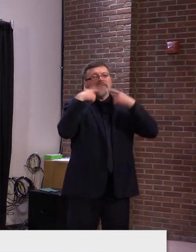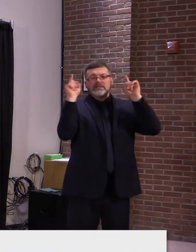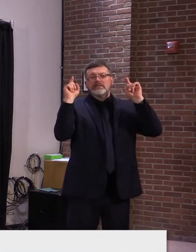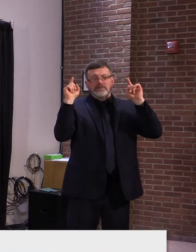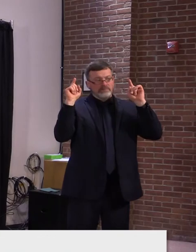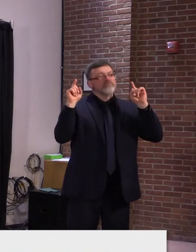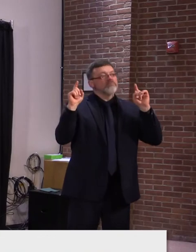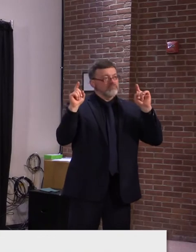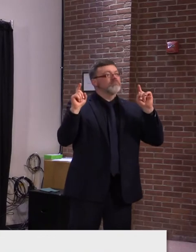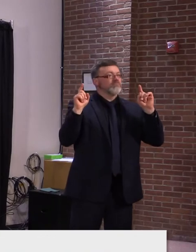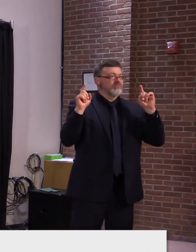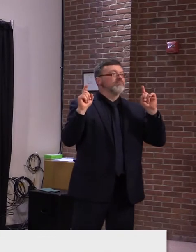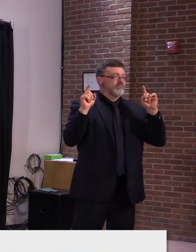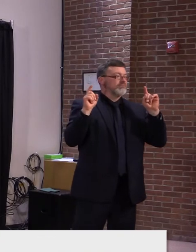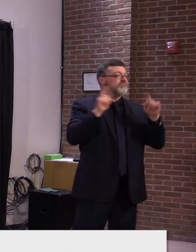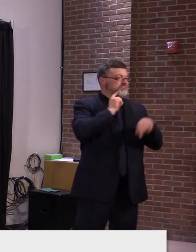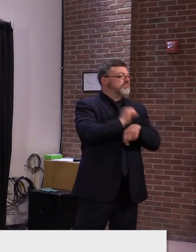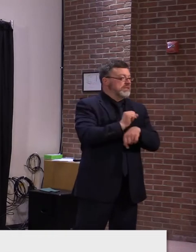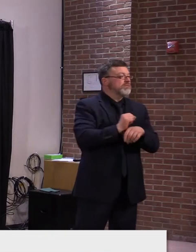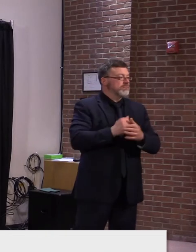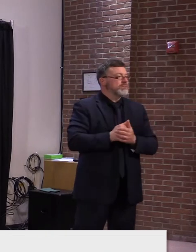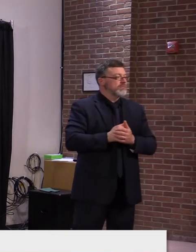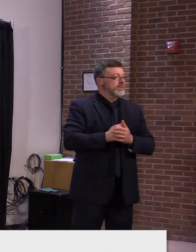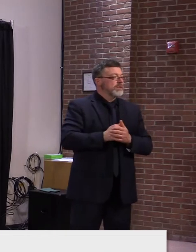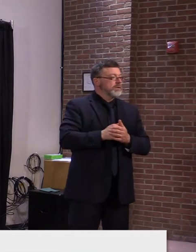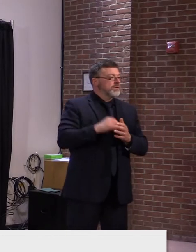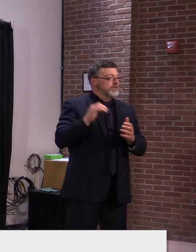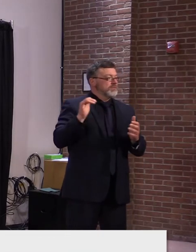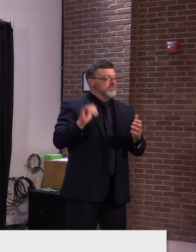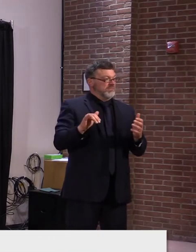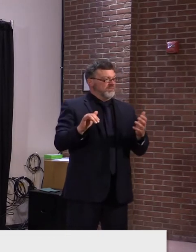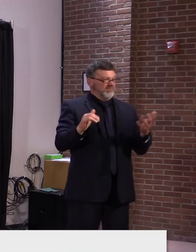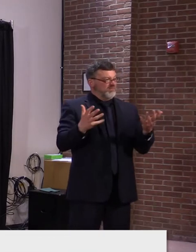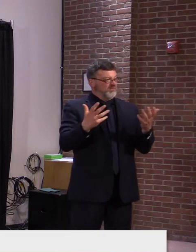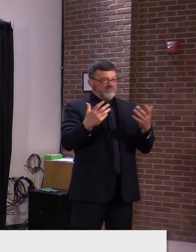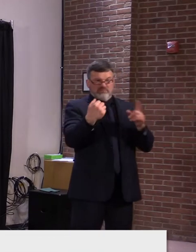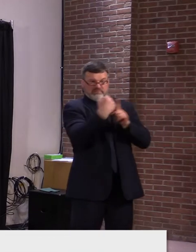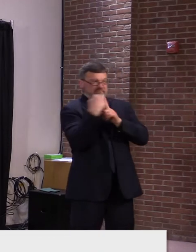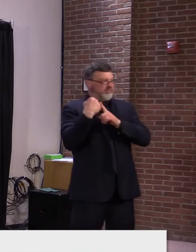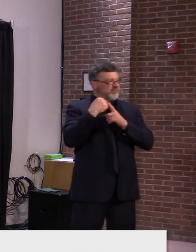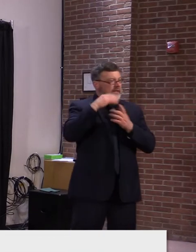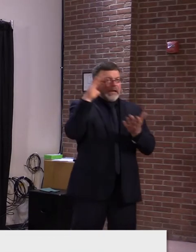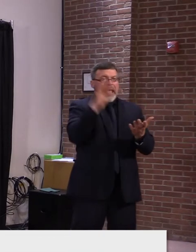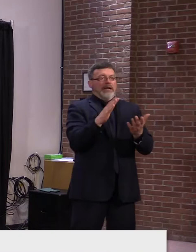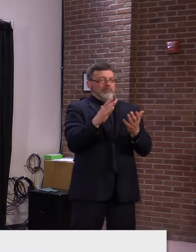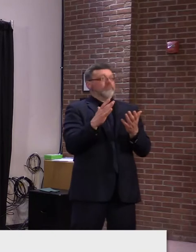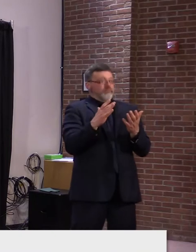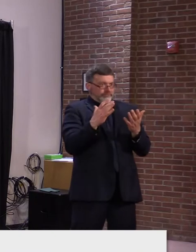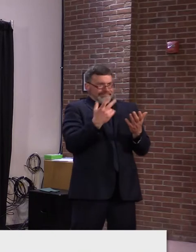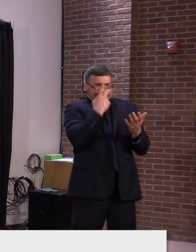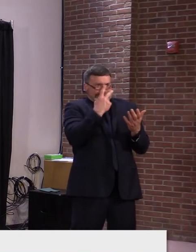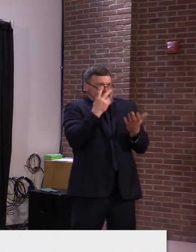and the results are less severe conditions. Dr. Levine?